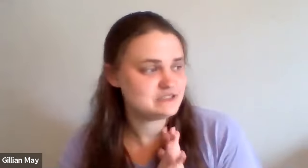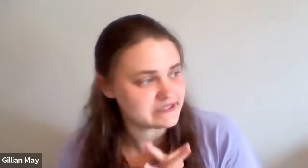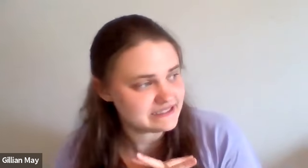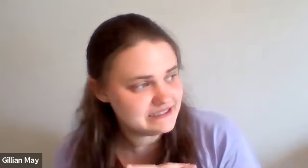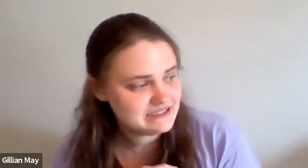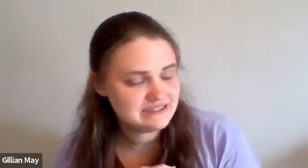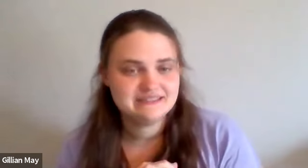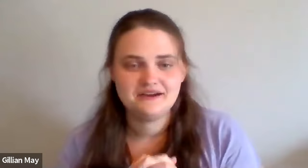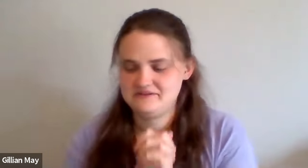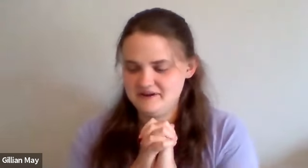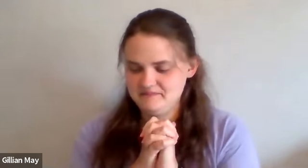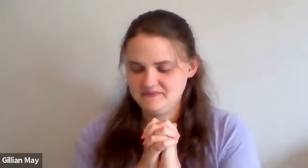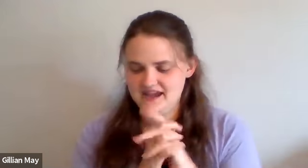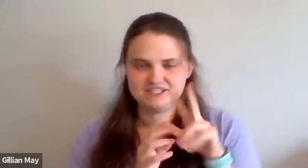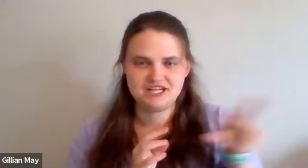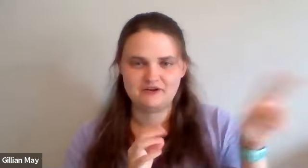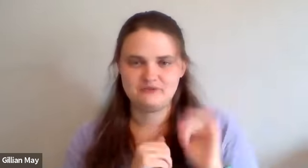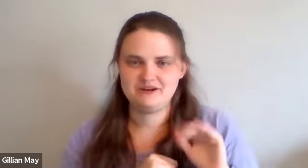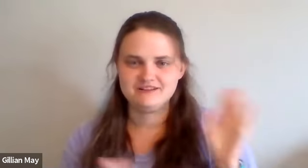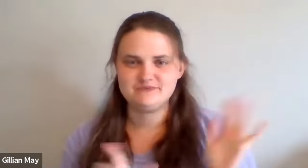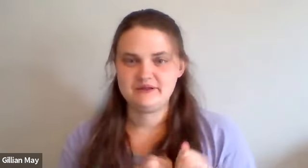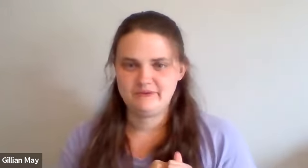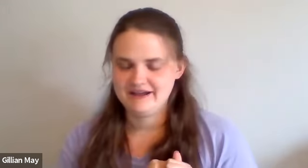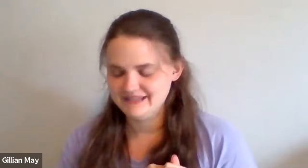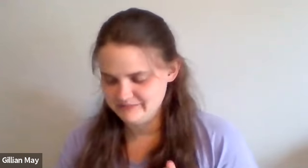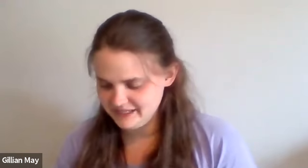one. All right. I had to check out the window. I'll explain why in a minute.